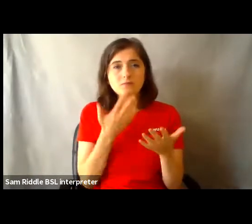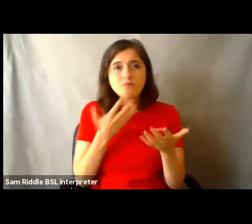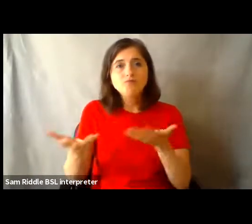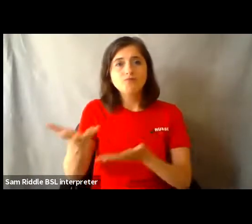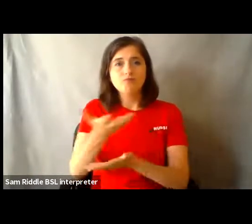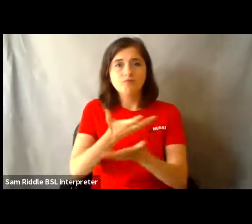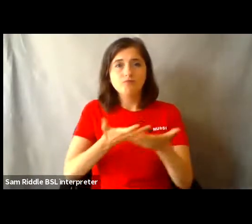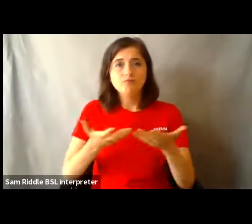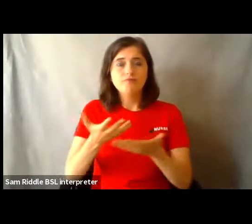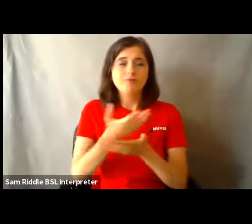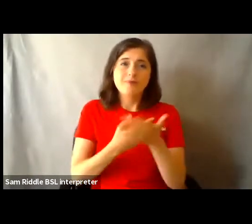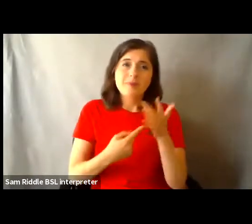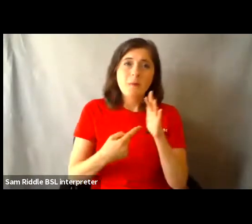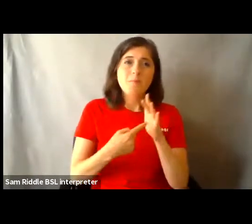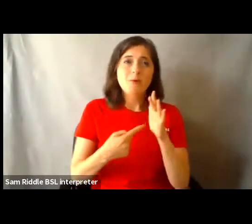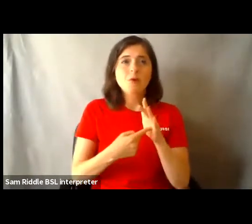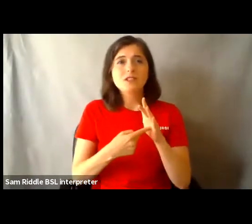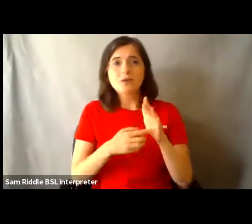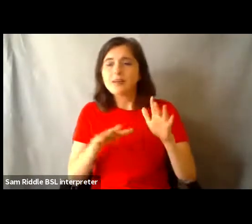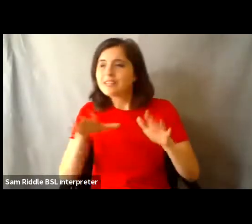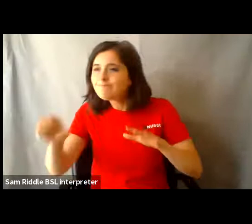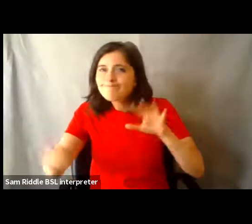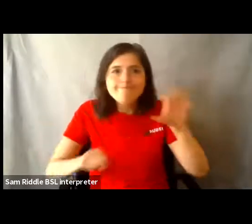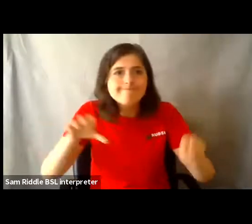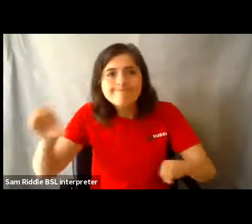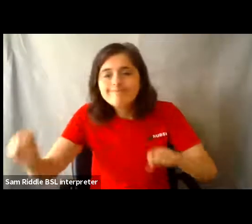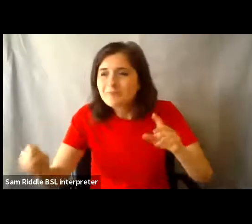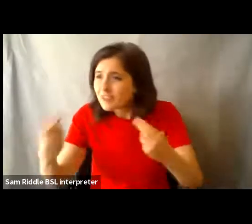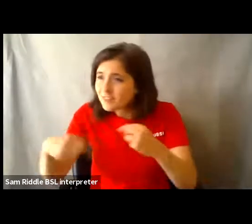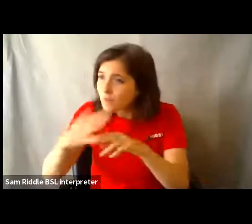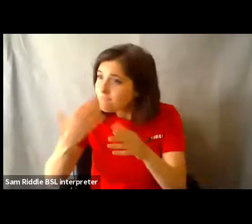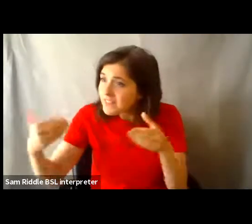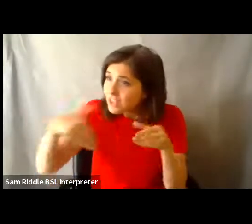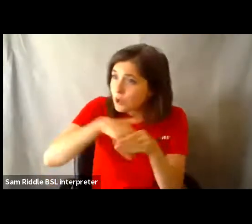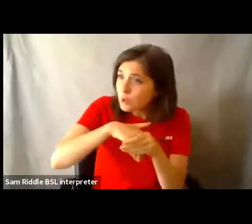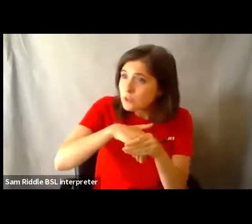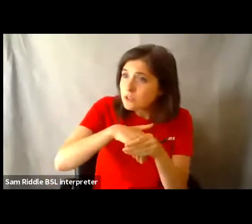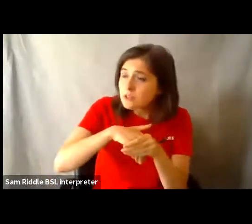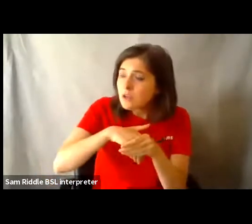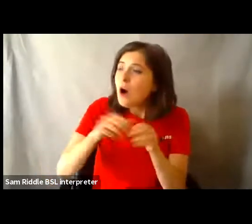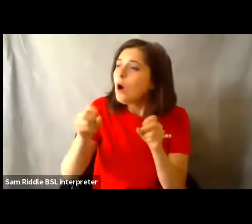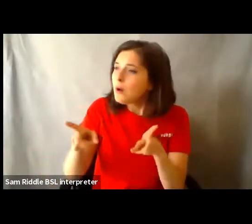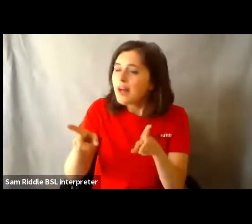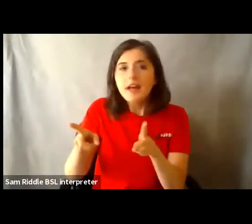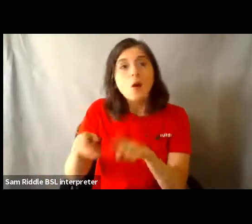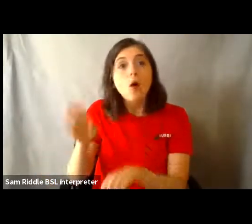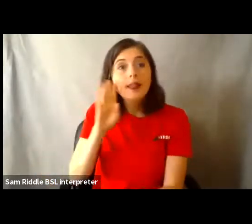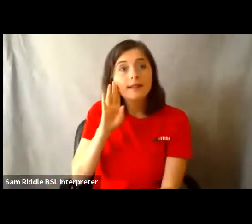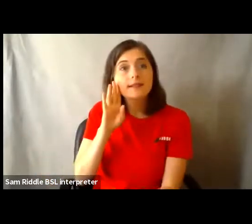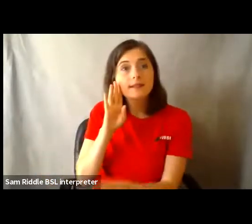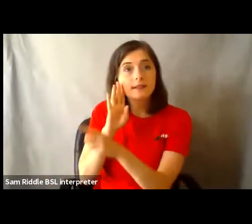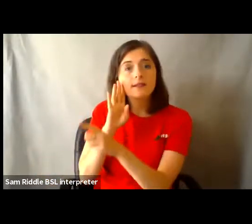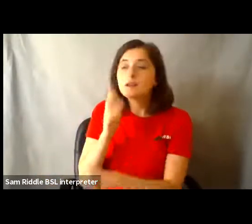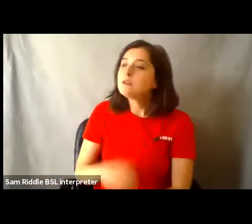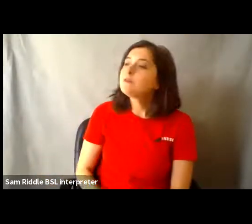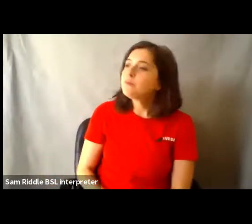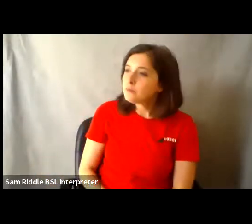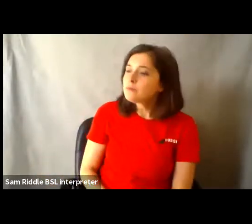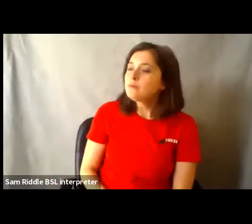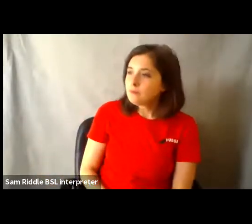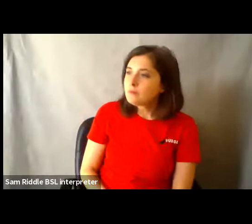do reach out, and the people that haven't felt included, we should listen to them and then